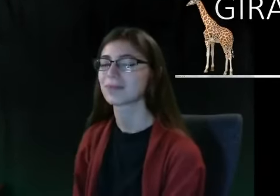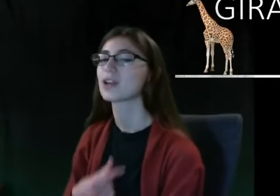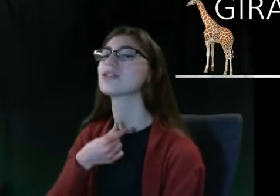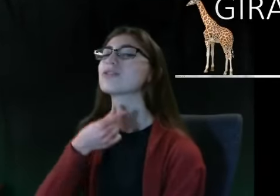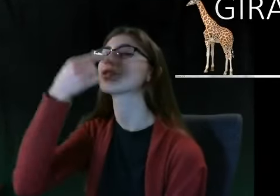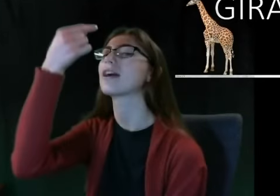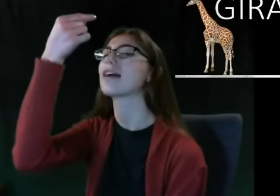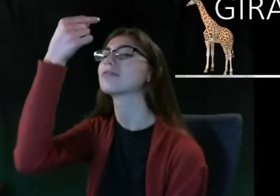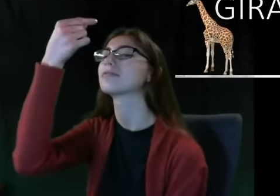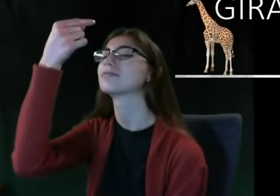Giraffe.